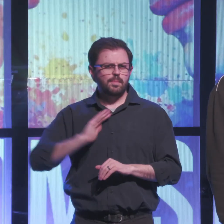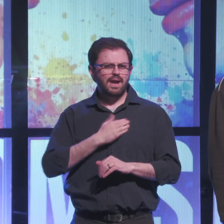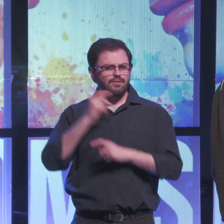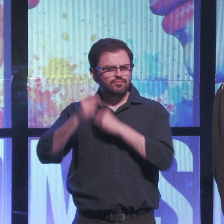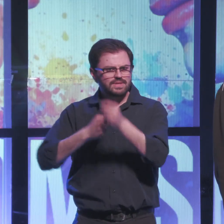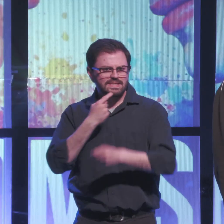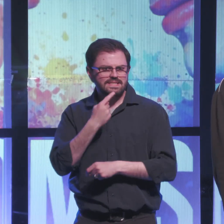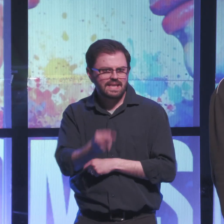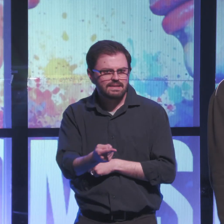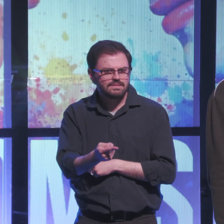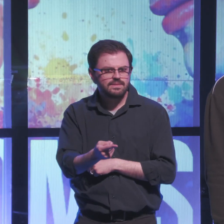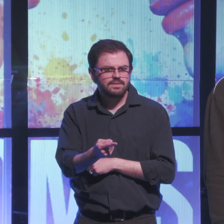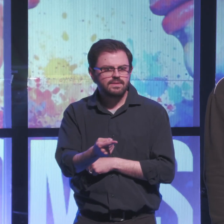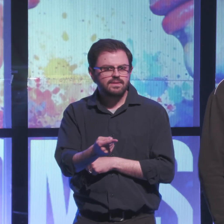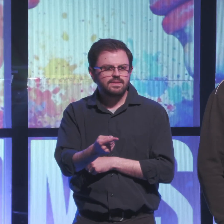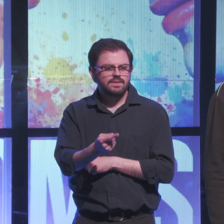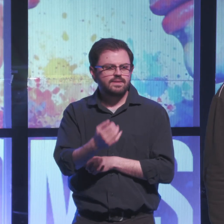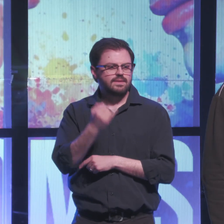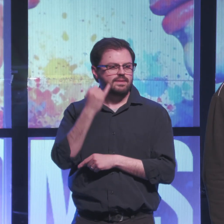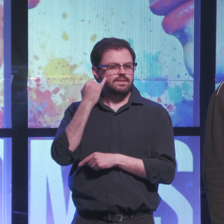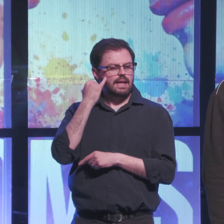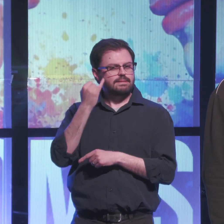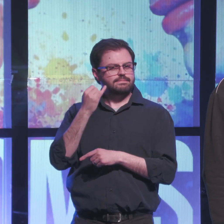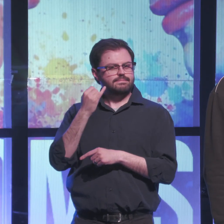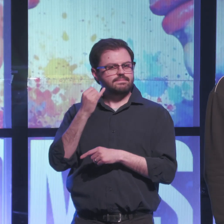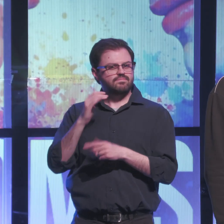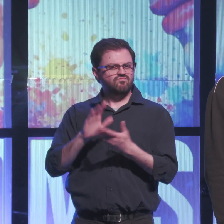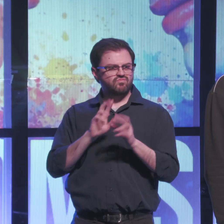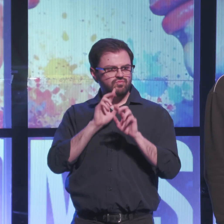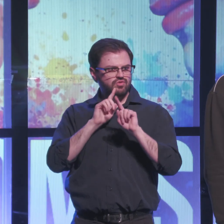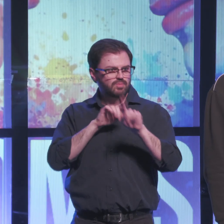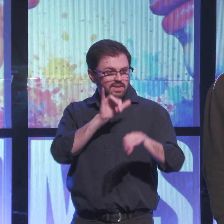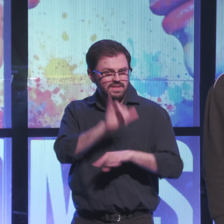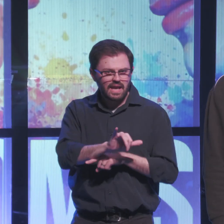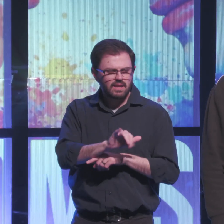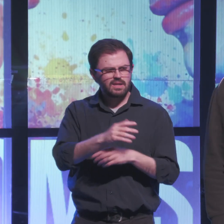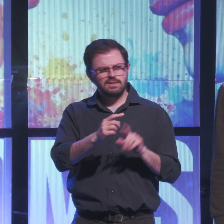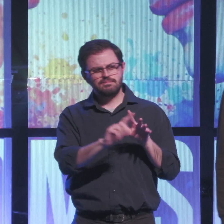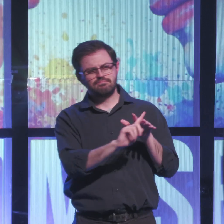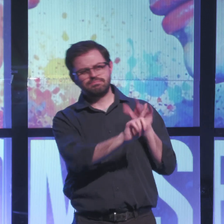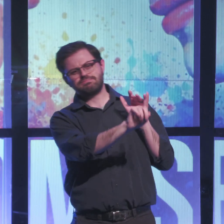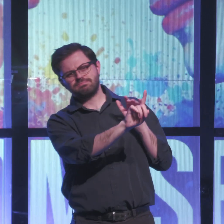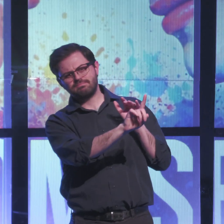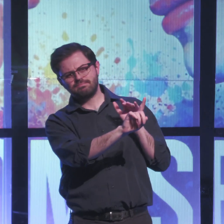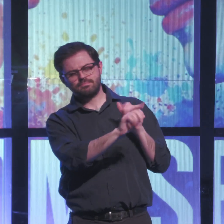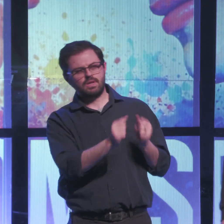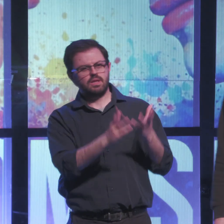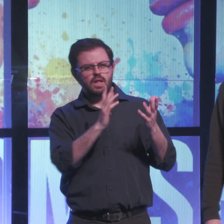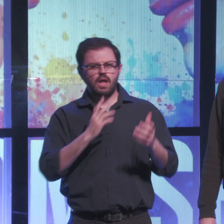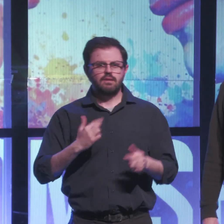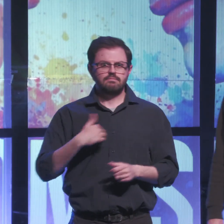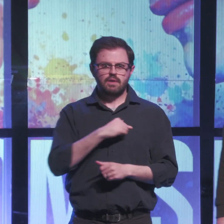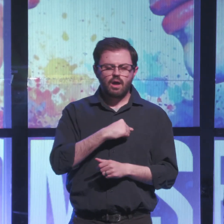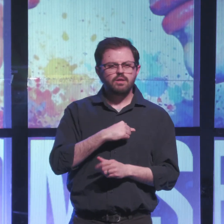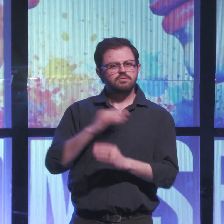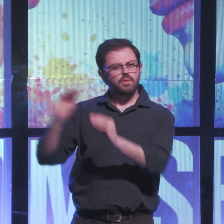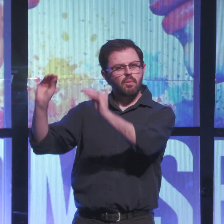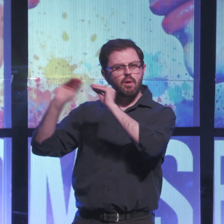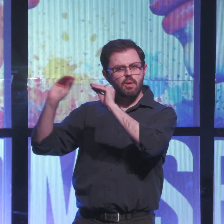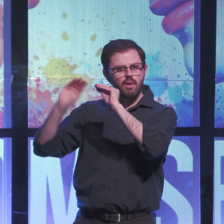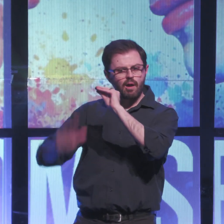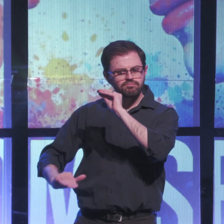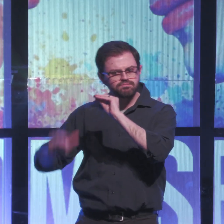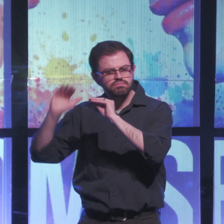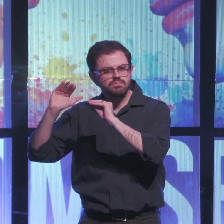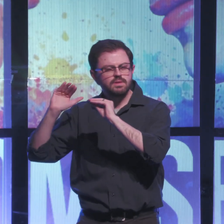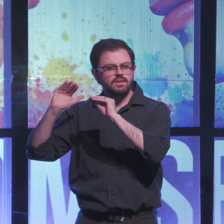that is, get away from me, I never knew you. A lot of us grew up in a tradition that would tell us that the God